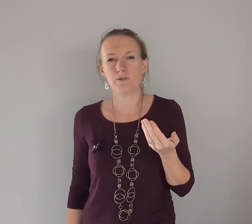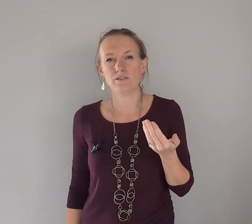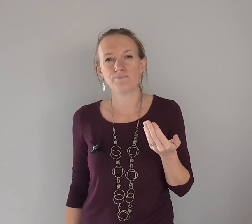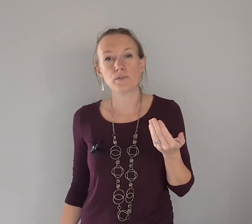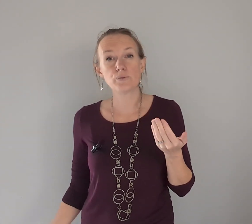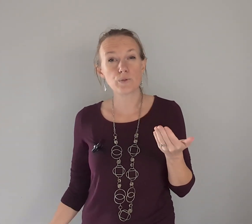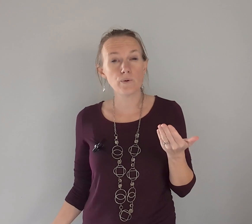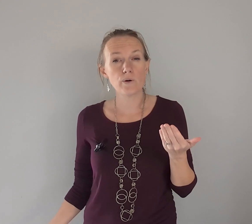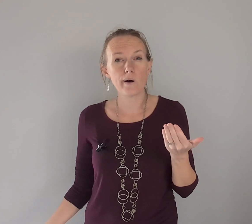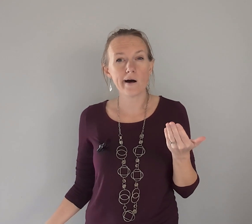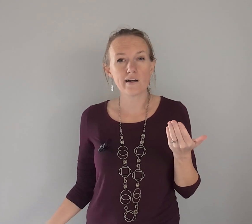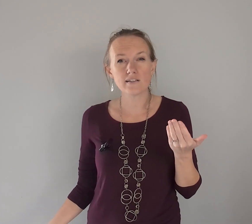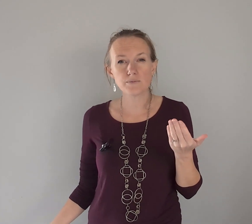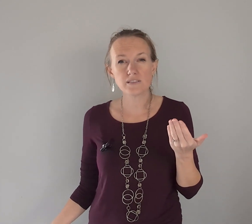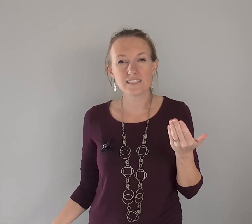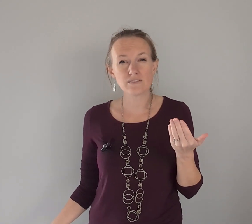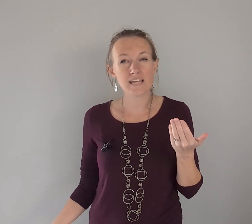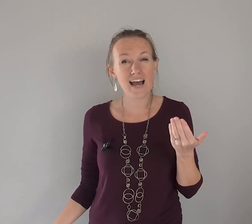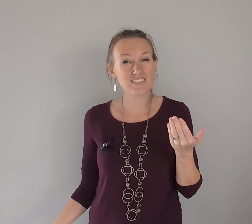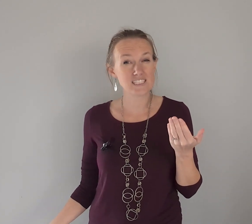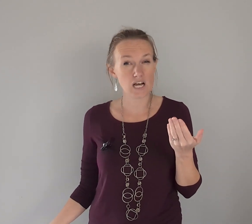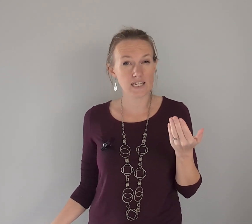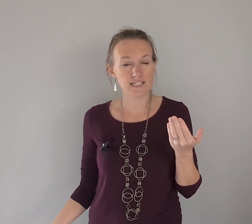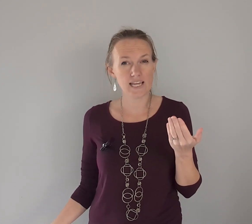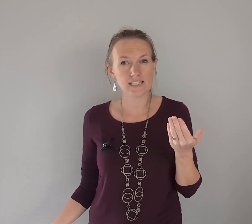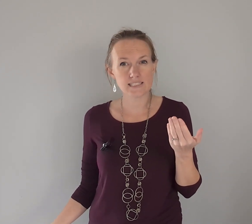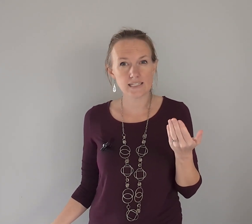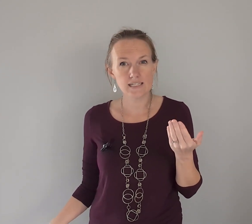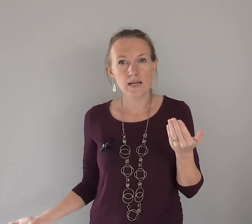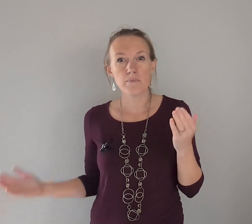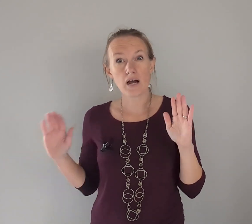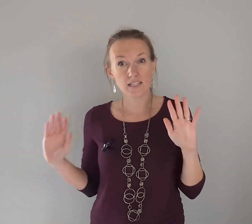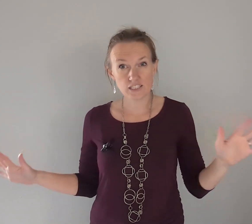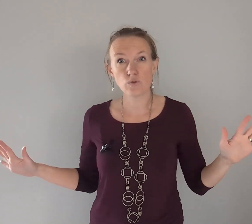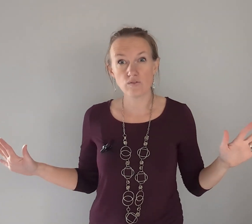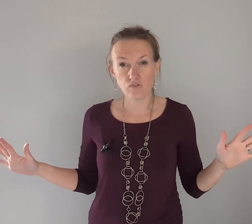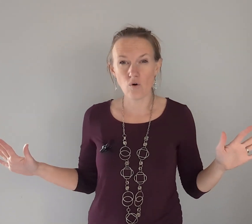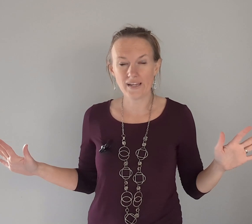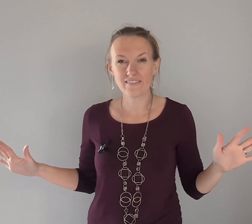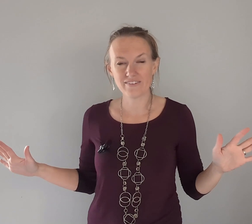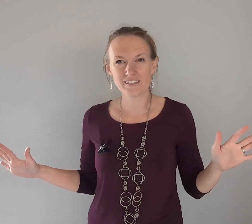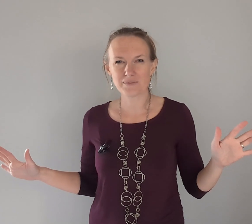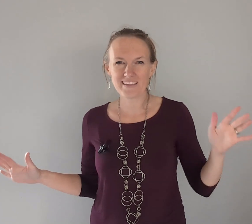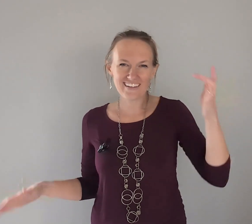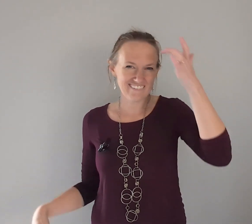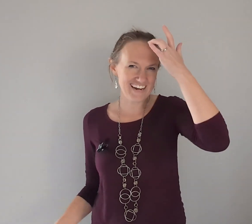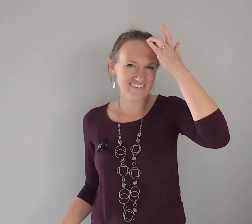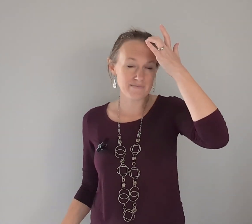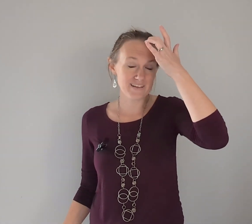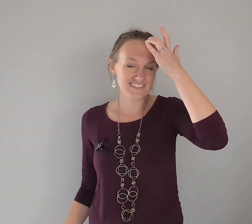gospel. So gospel doesn't really have a sign in ASL, but I like to avoid finger spelling whenever I'm